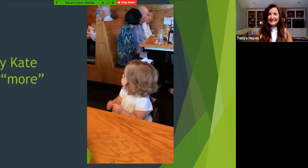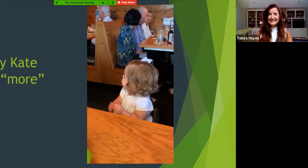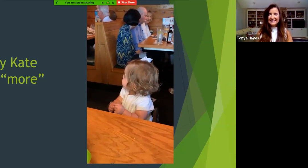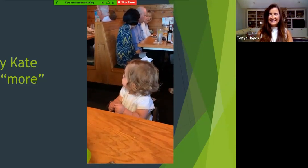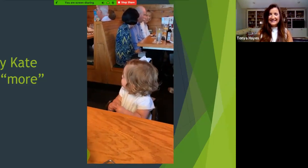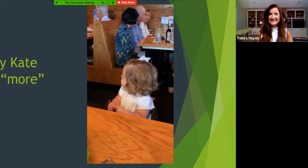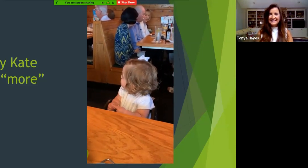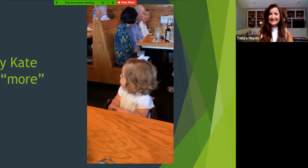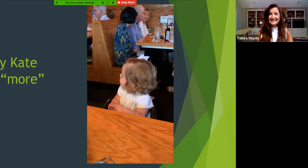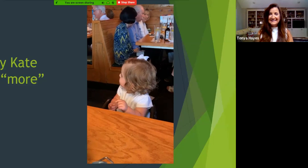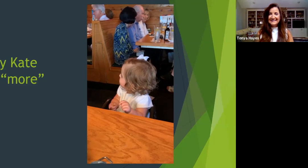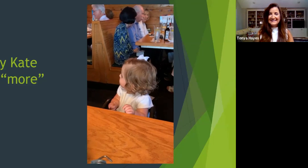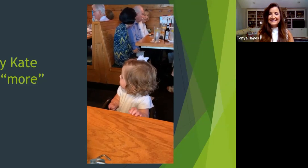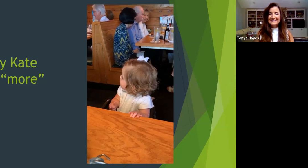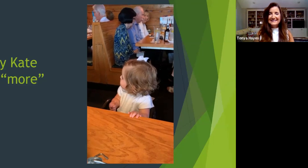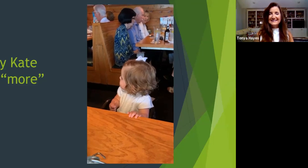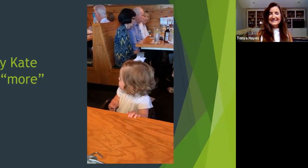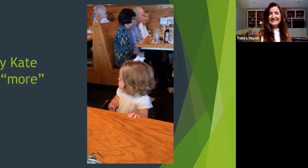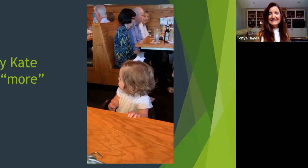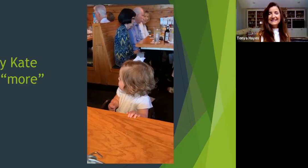There you go.